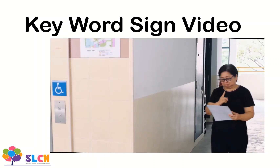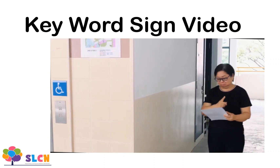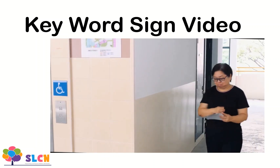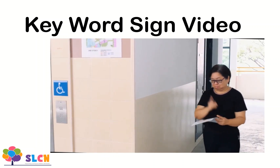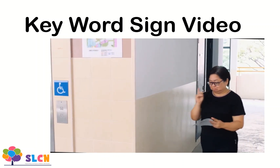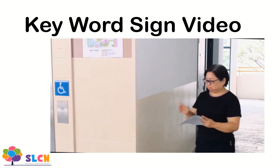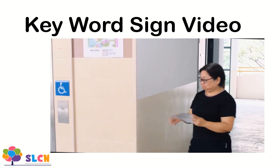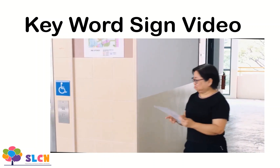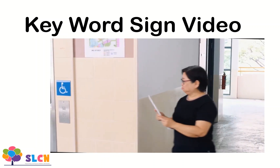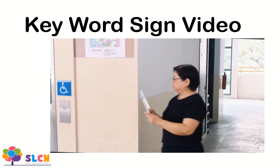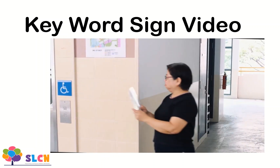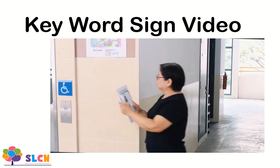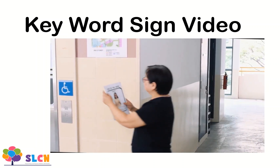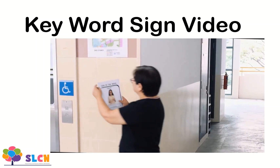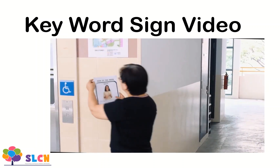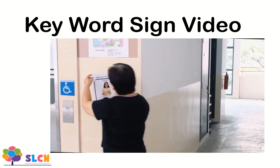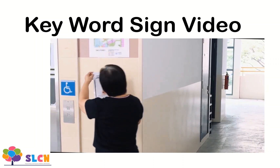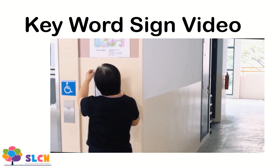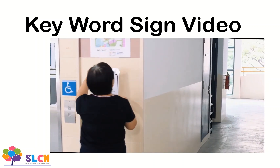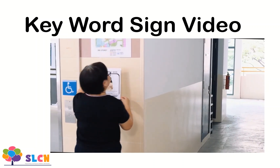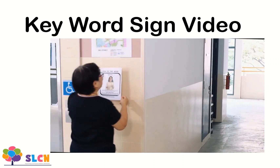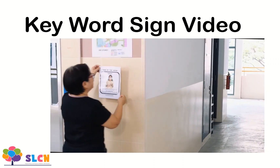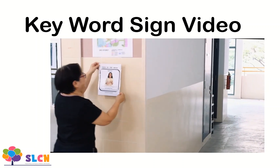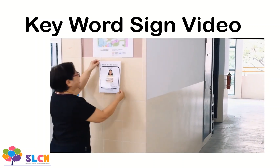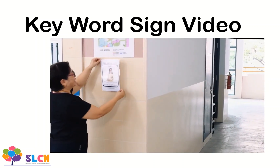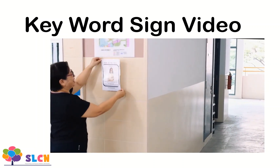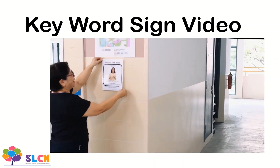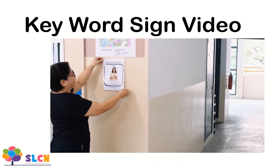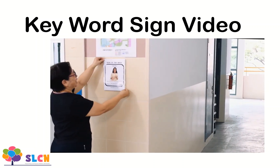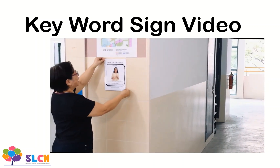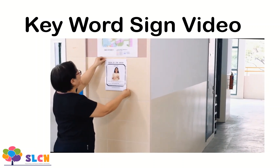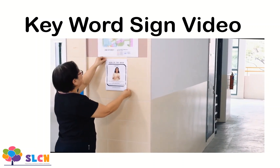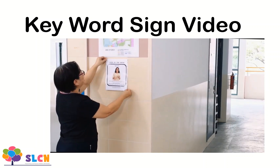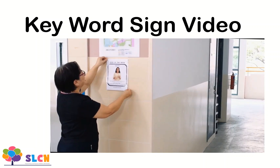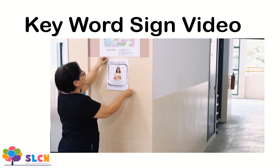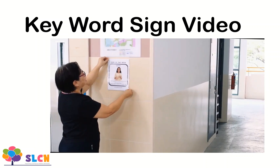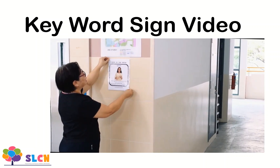placing posters featuring sign of the week and fun signs in strategic locations,